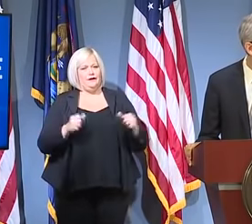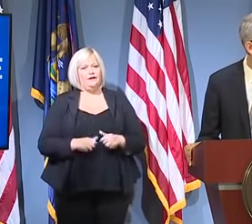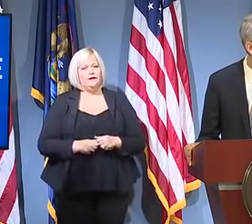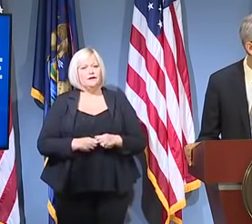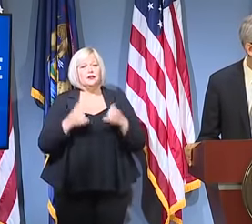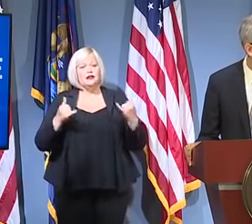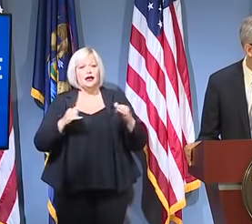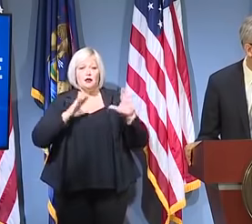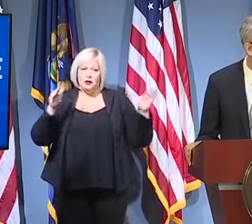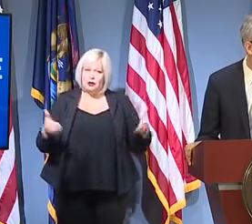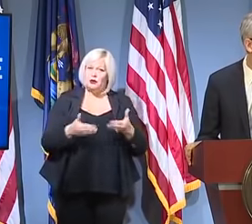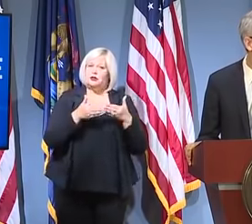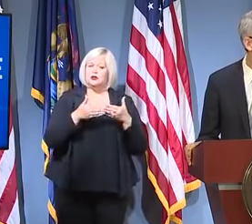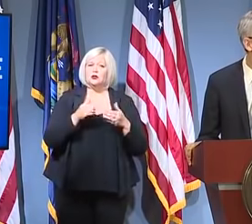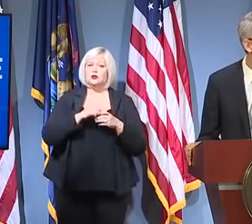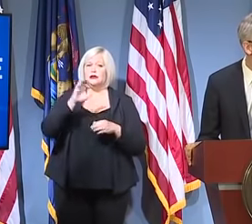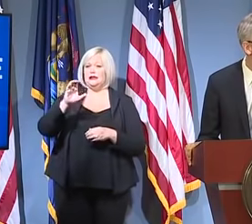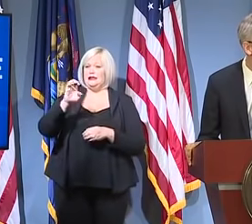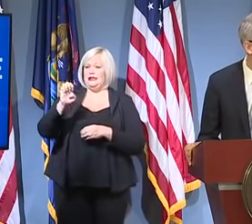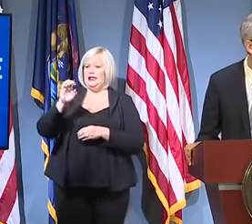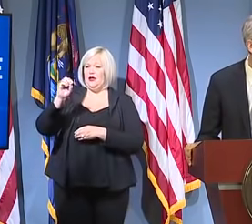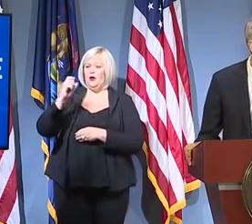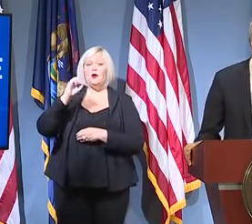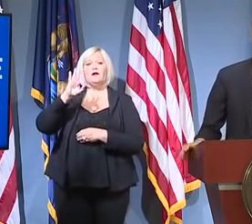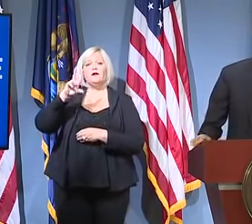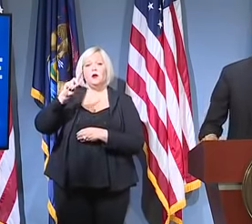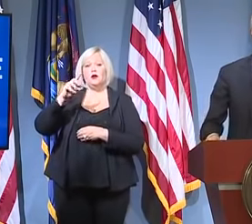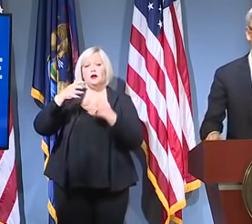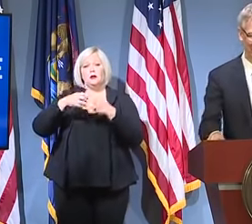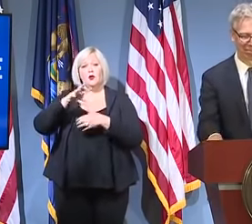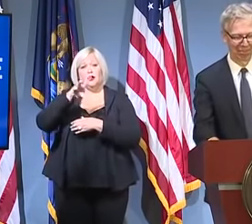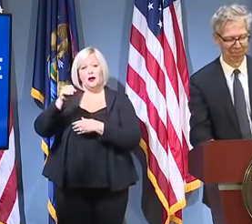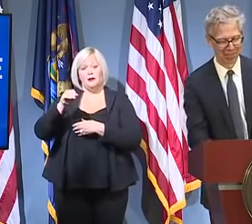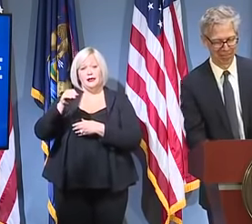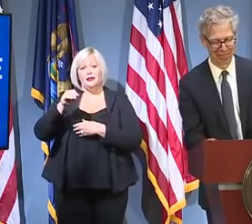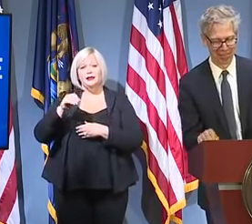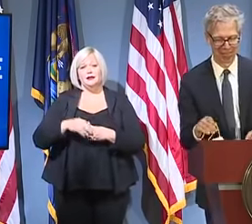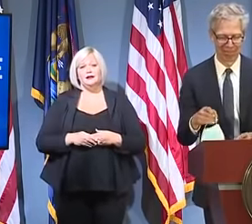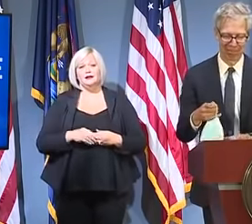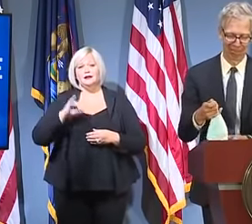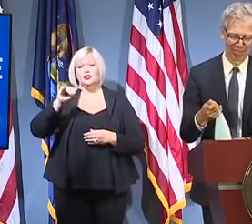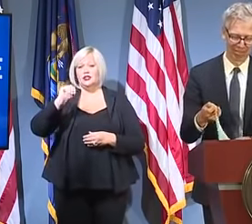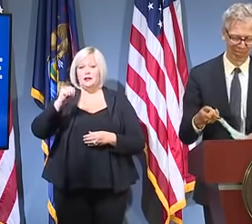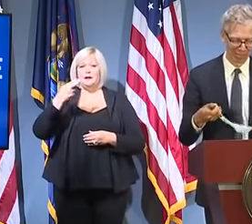I want to introduce the CEO of Ford Motor Company, Mr. Hackett.